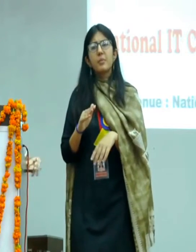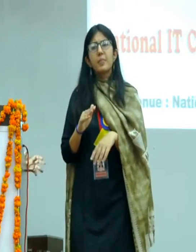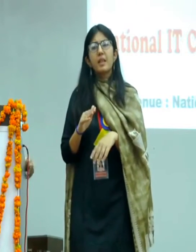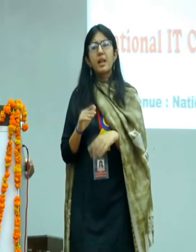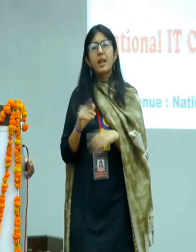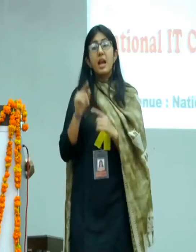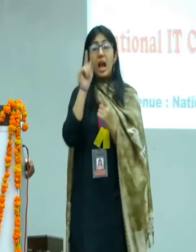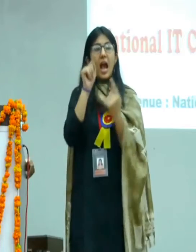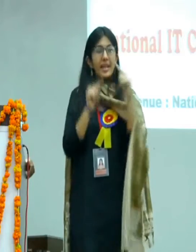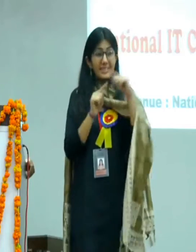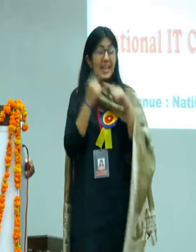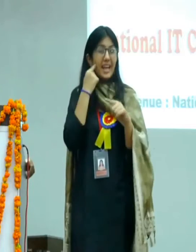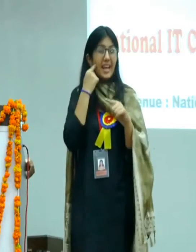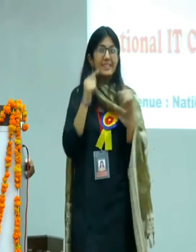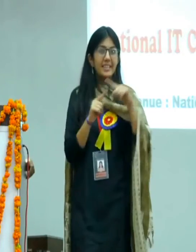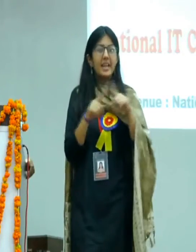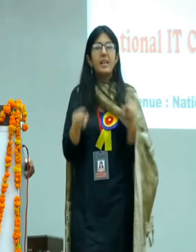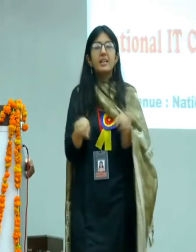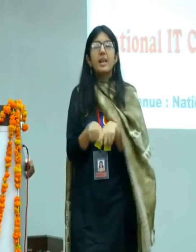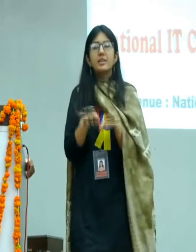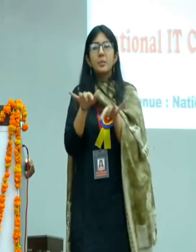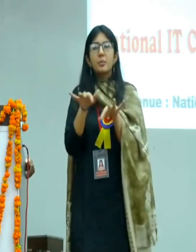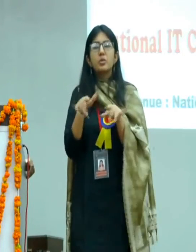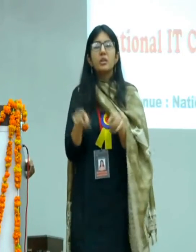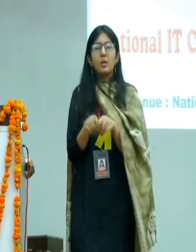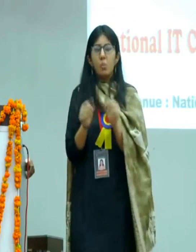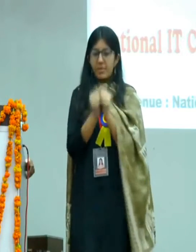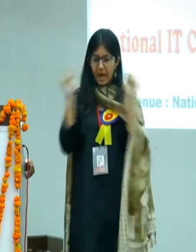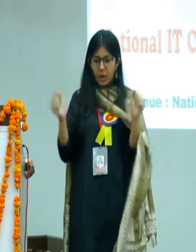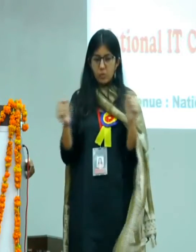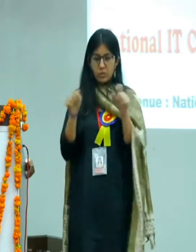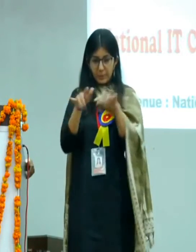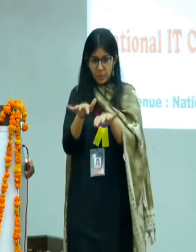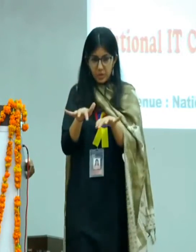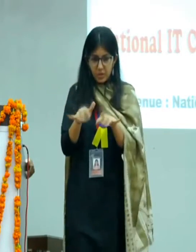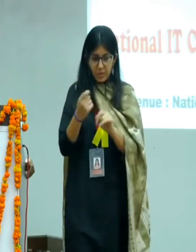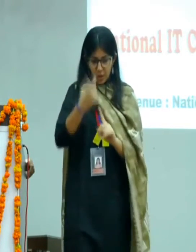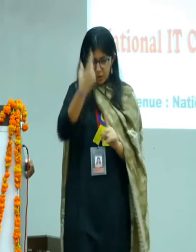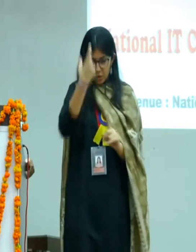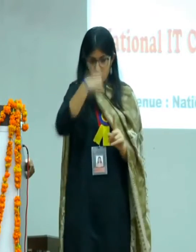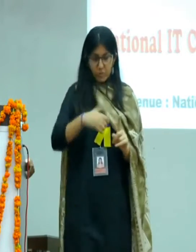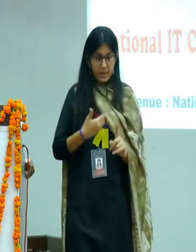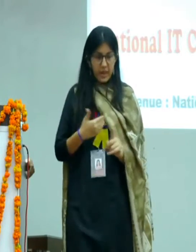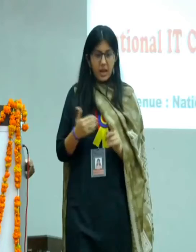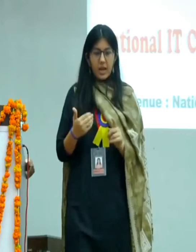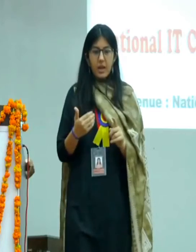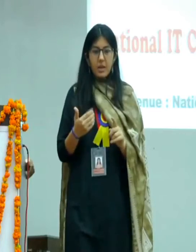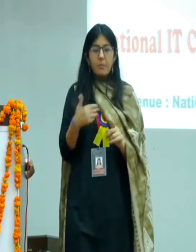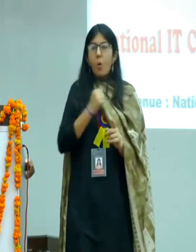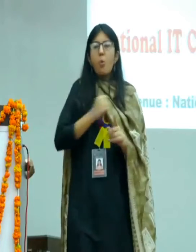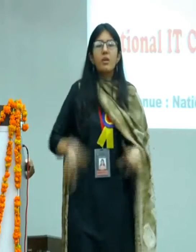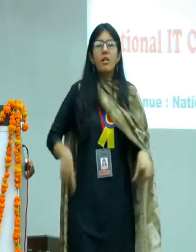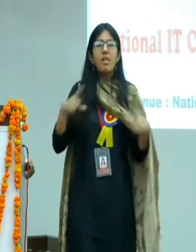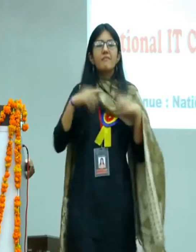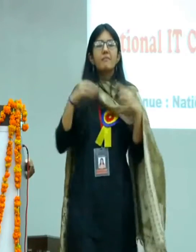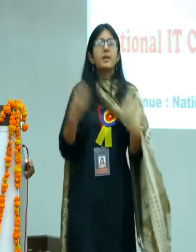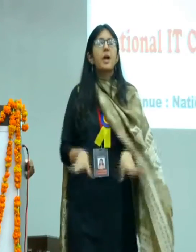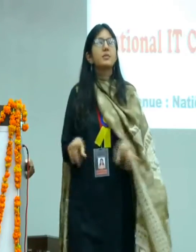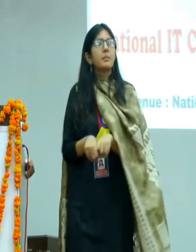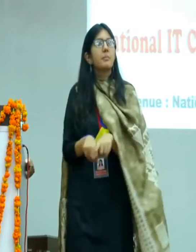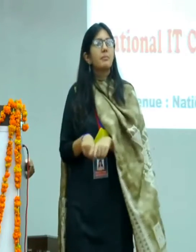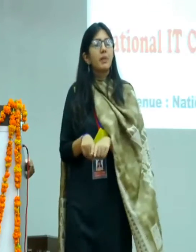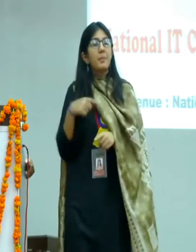IT is the part of life now. Without computer, human being cannot consider their own life.